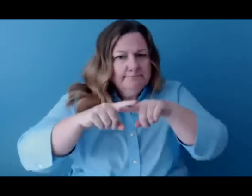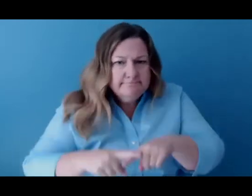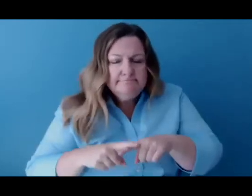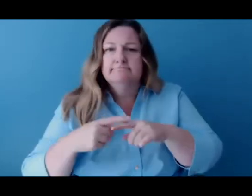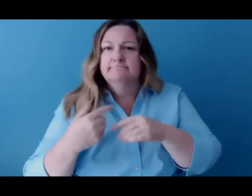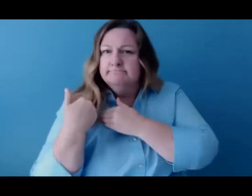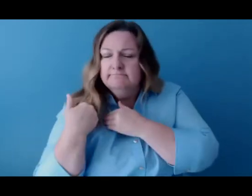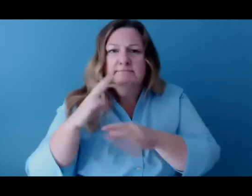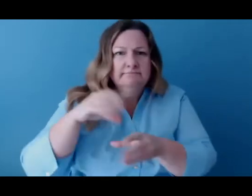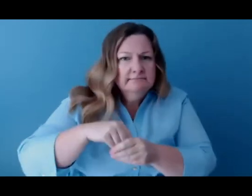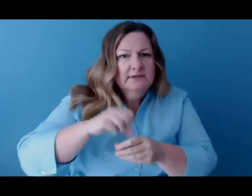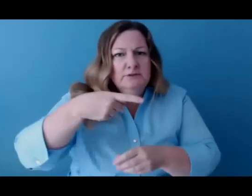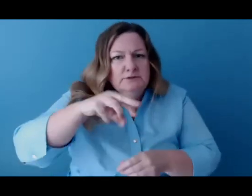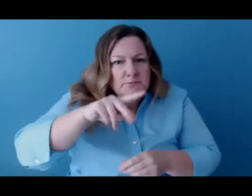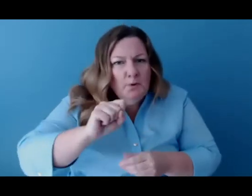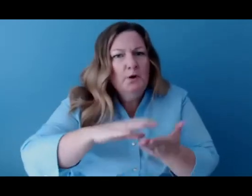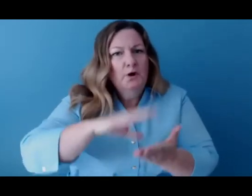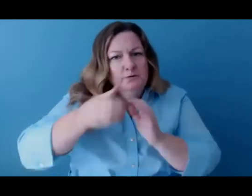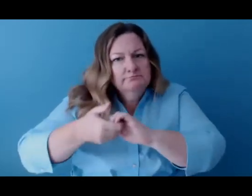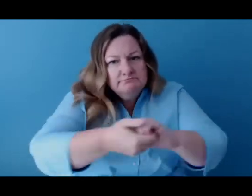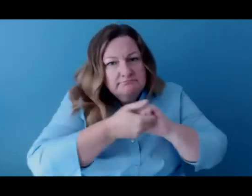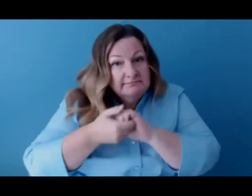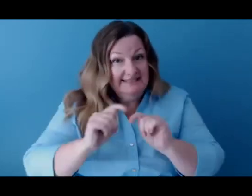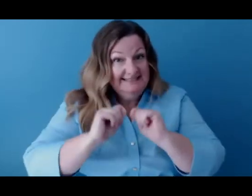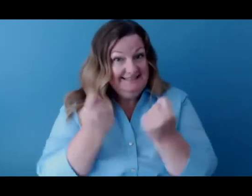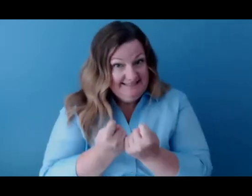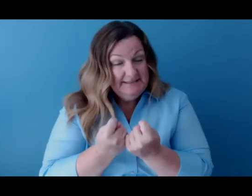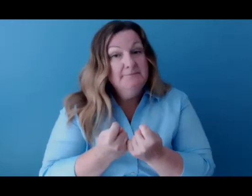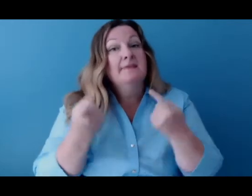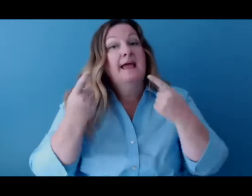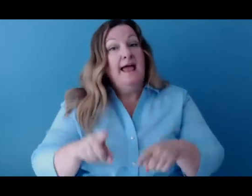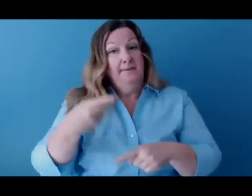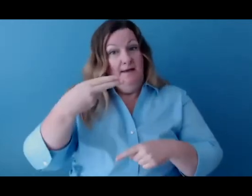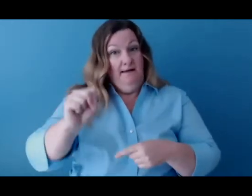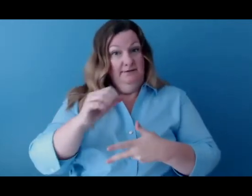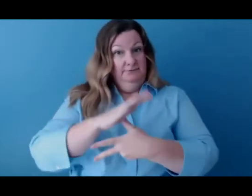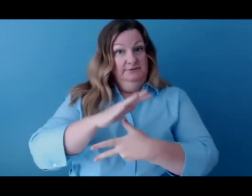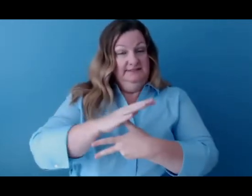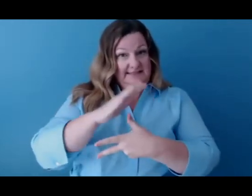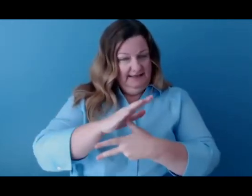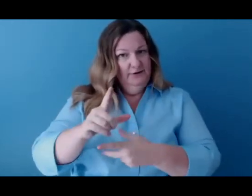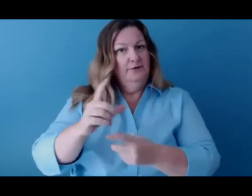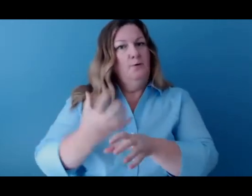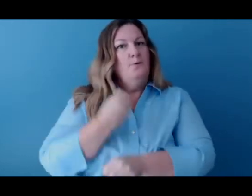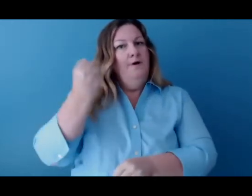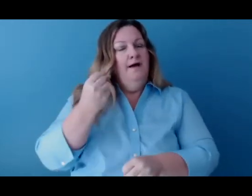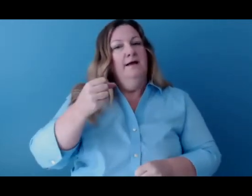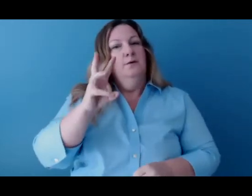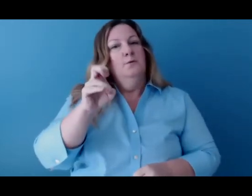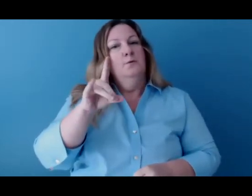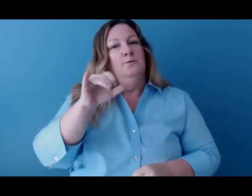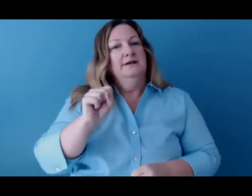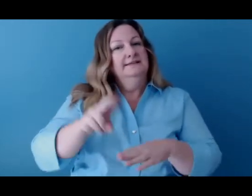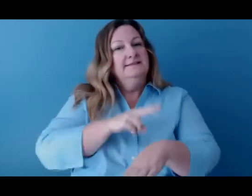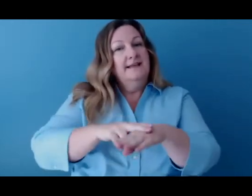constant improvement is possible. During his senior year, Blake was awarded the Wendy's National High School Heisman, an award honoring high